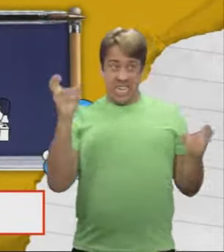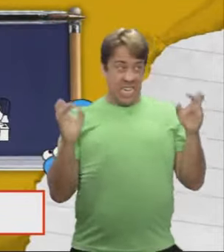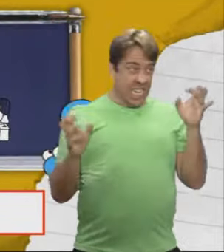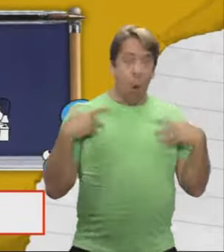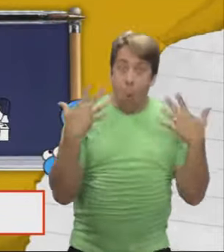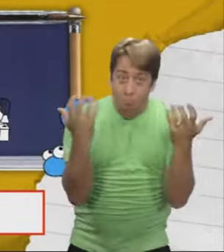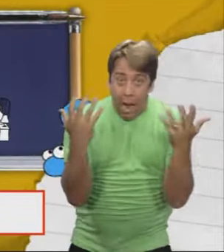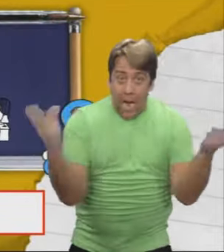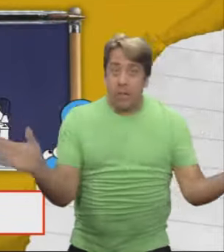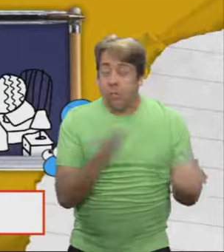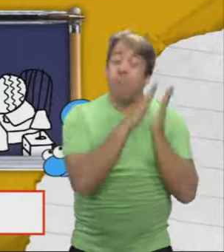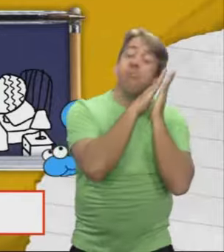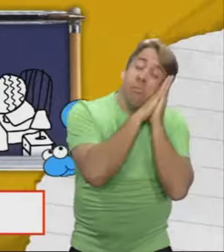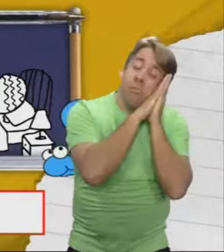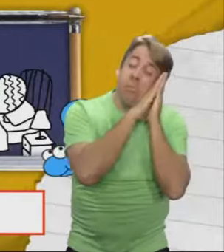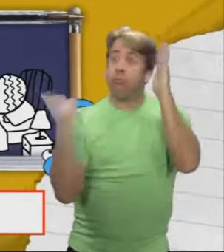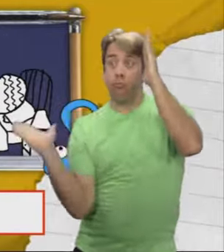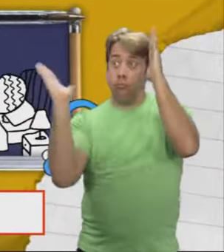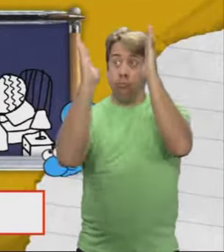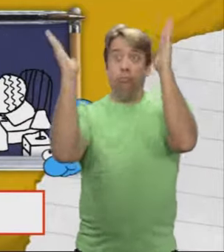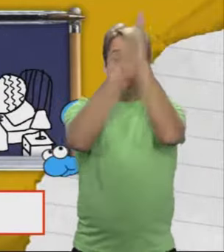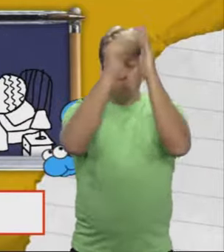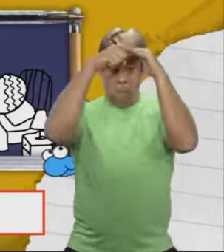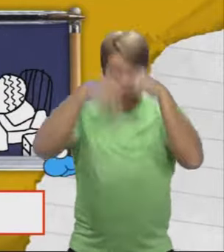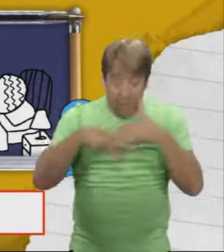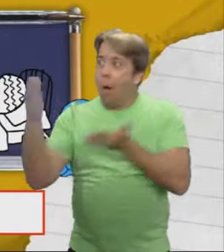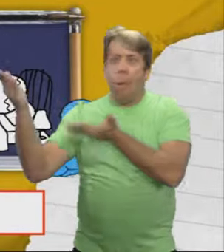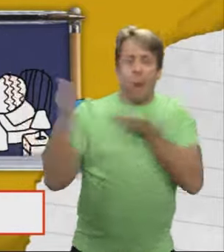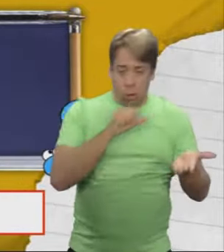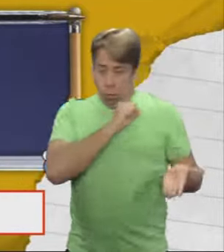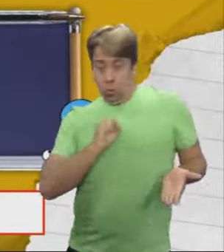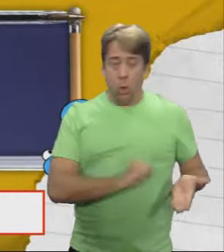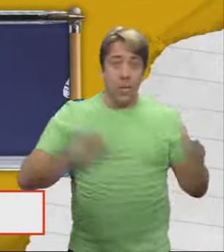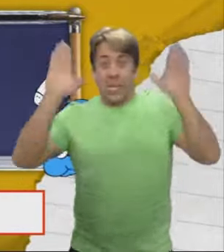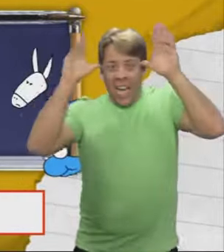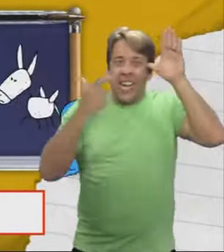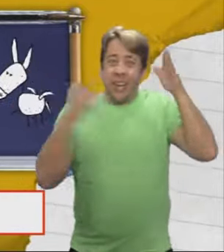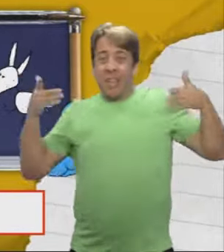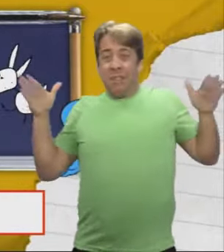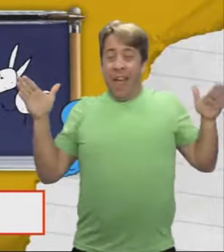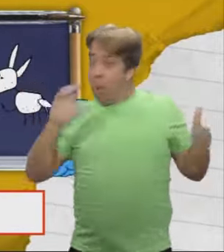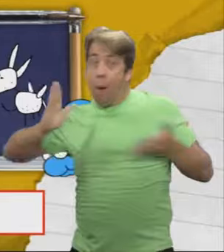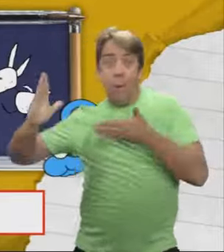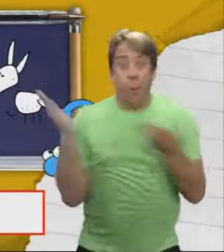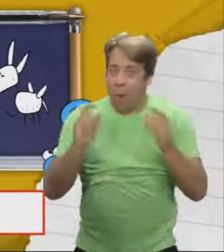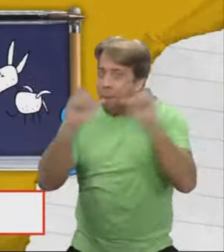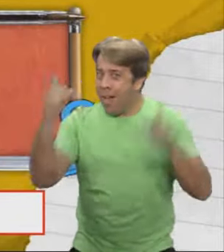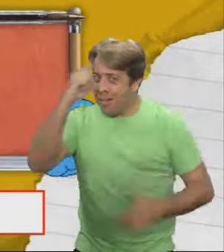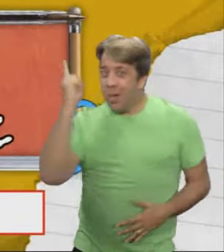Then at midnight... Yeah! Donkey Tooth Fairy! He brings toys! Shhh!